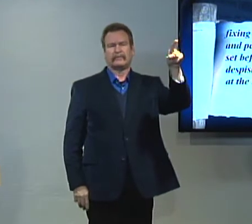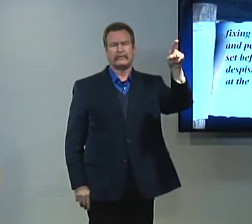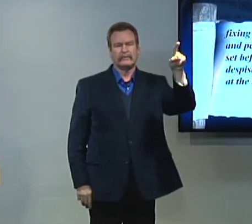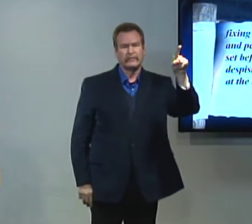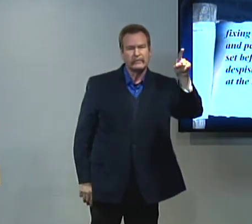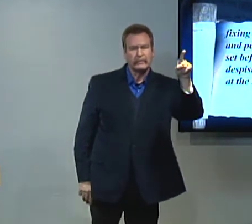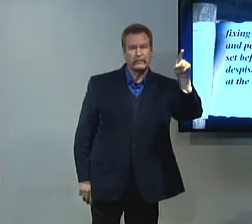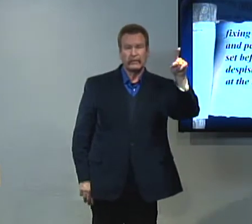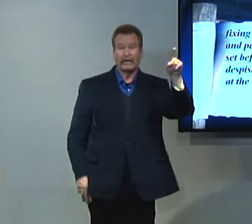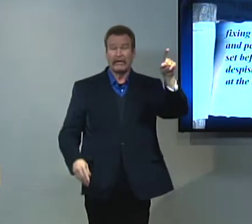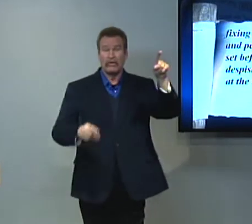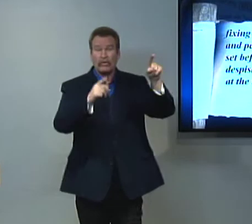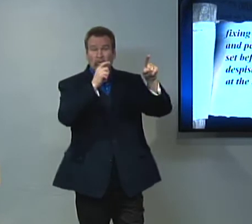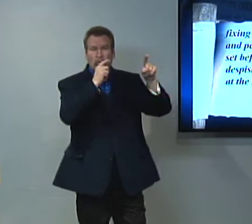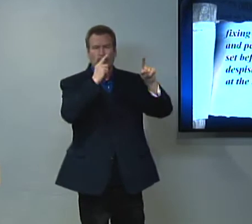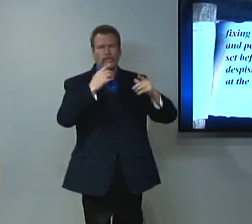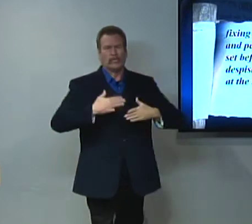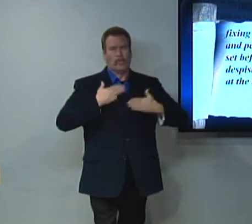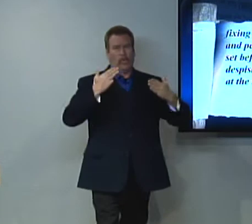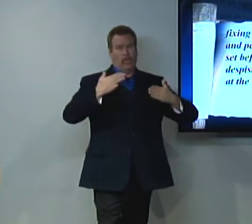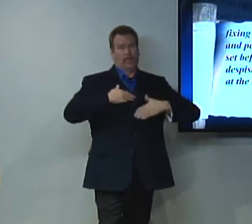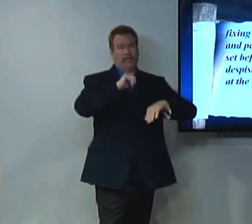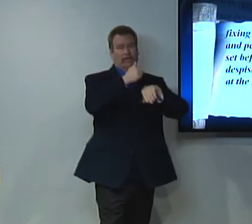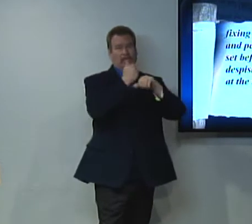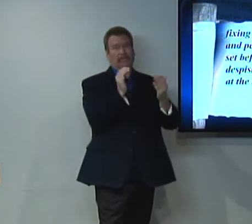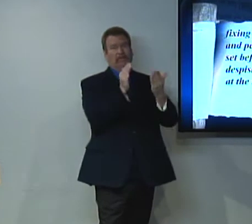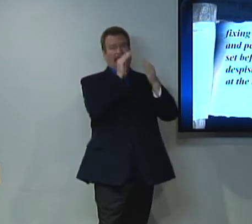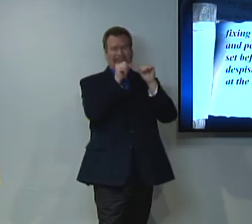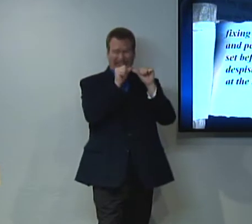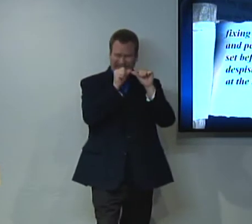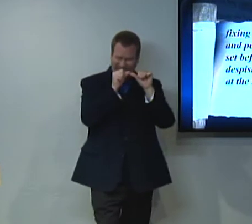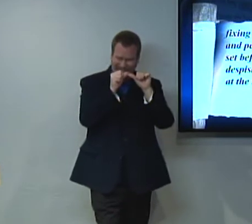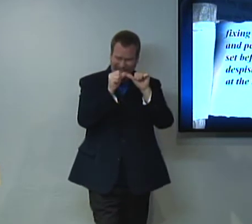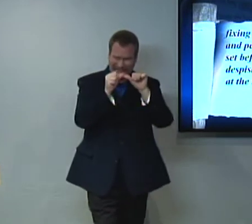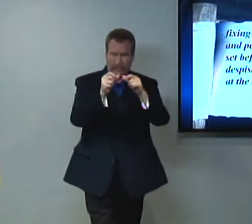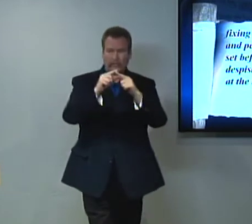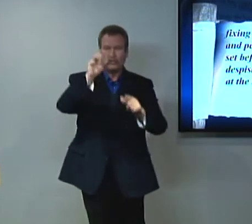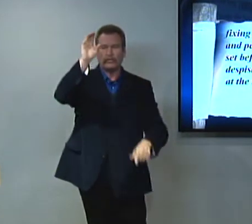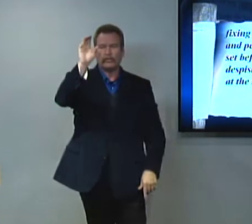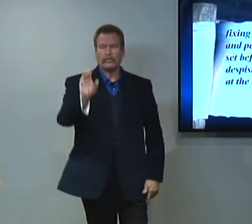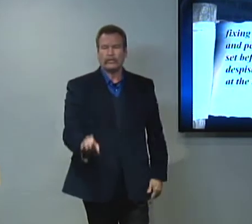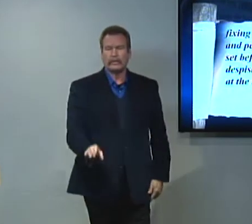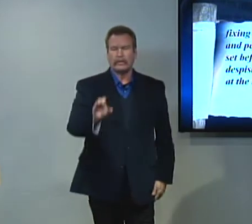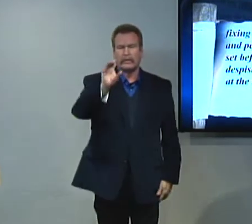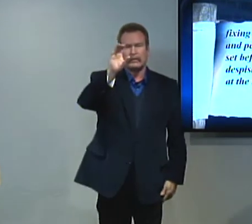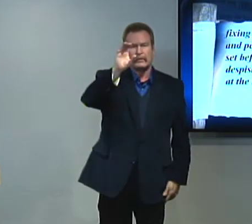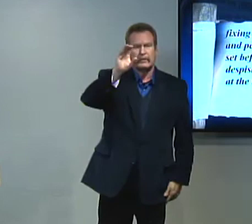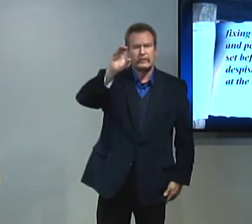eyes fixed on Jesus, depending on him, who for the joy set before him endured the